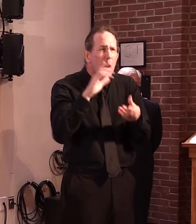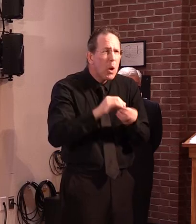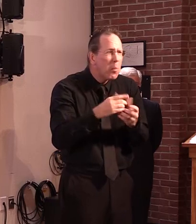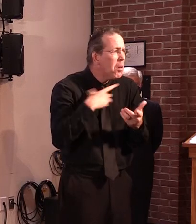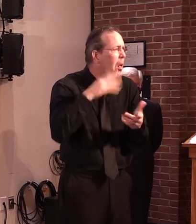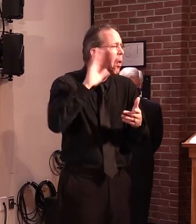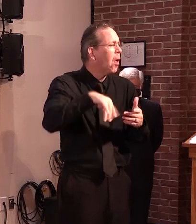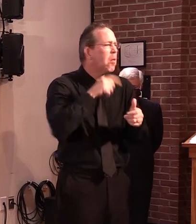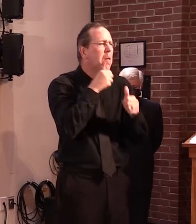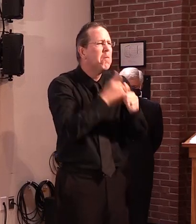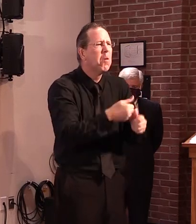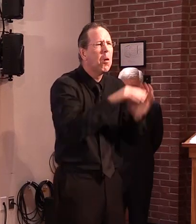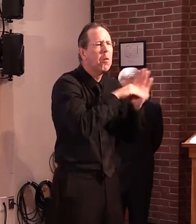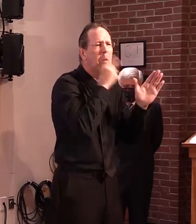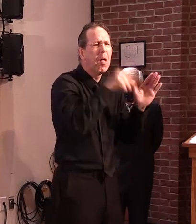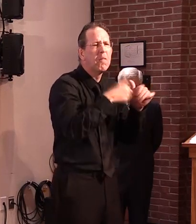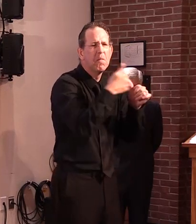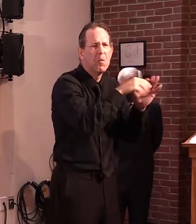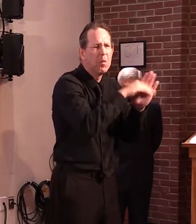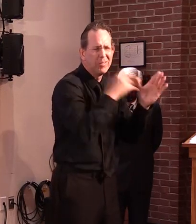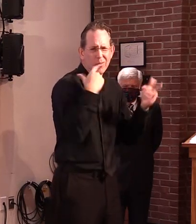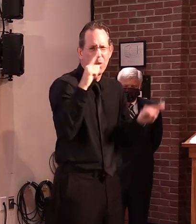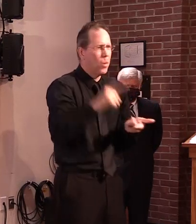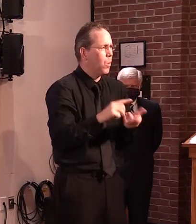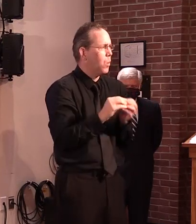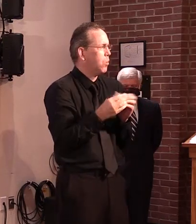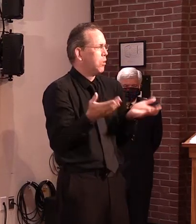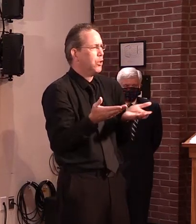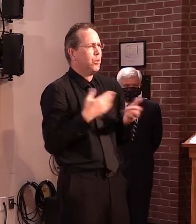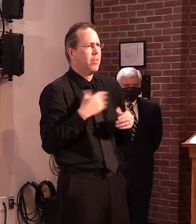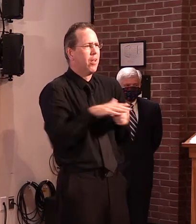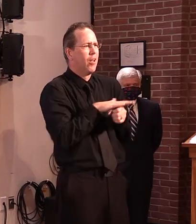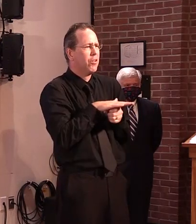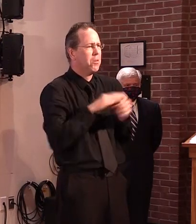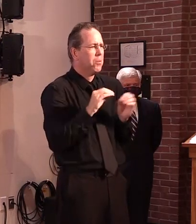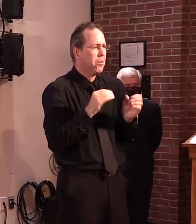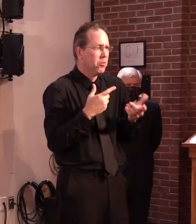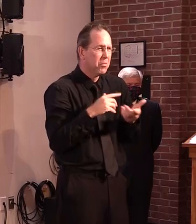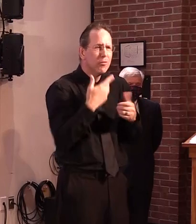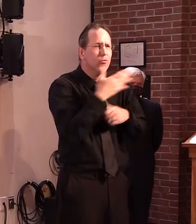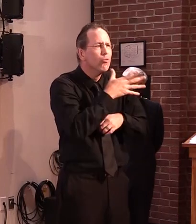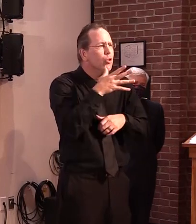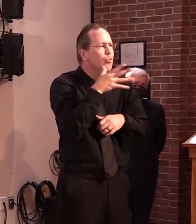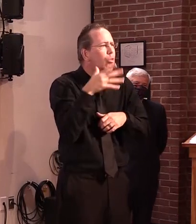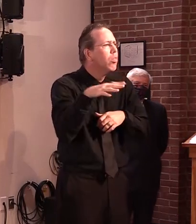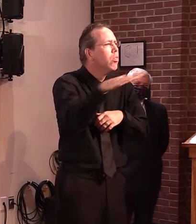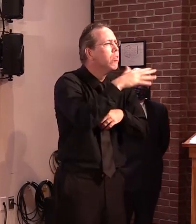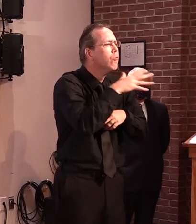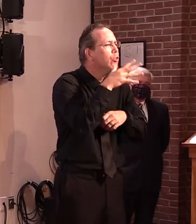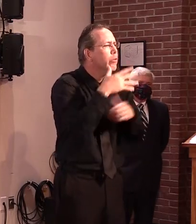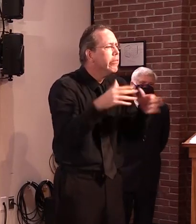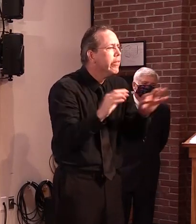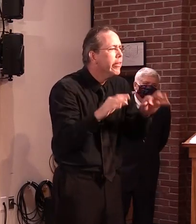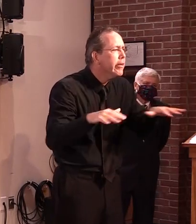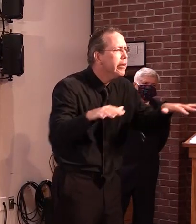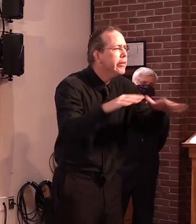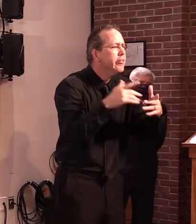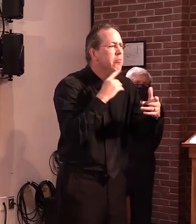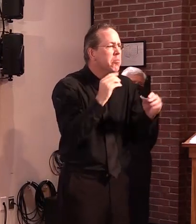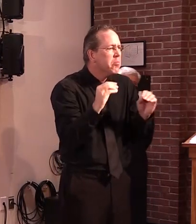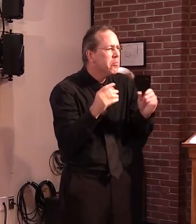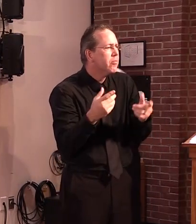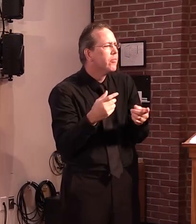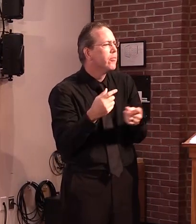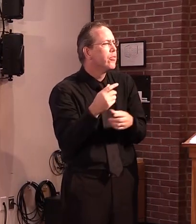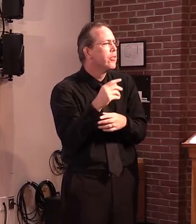rural regions have any unique vulnerabilities when it comes to the virus? Well, you know, I'm glad you brought that up, because you gave me the